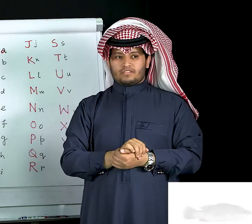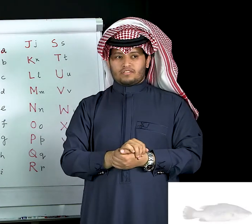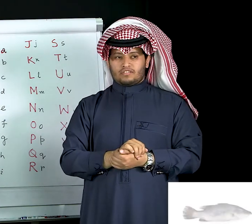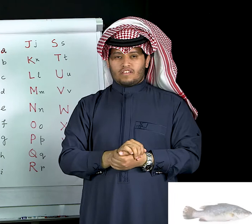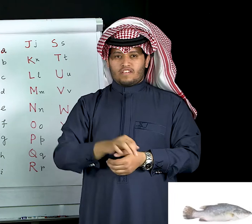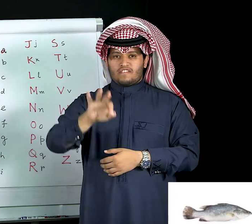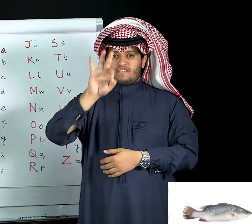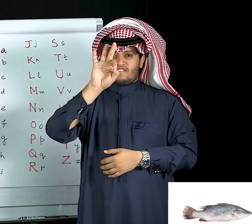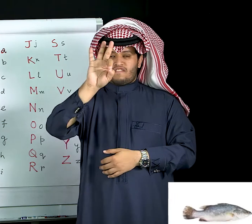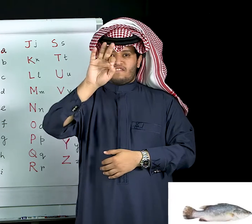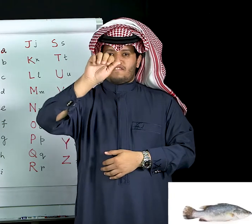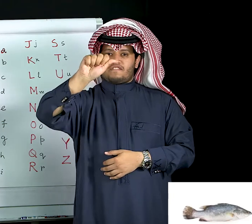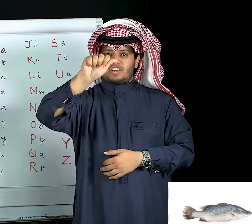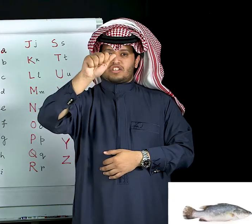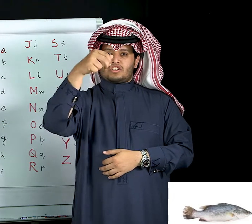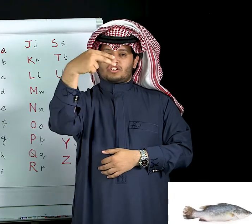fish.